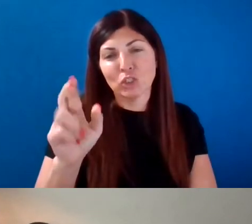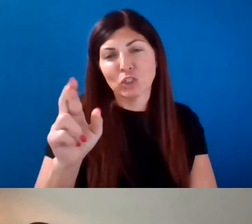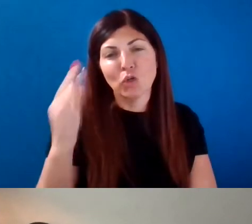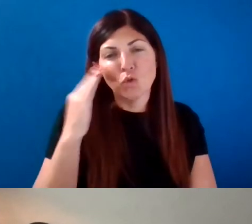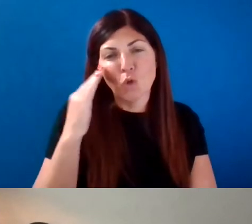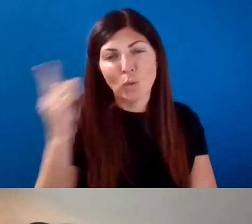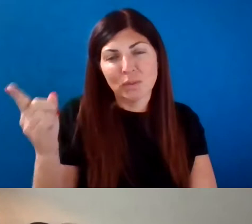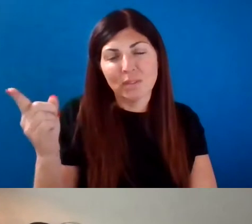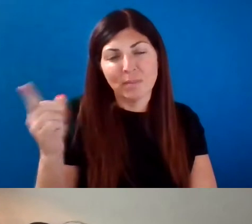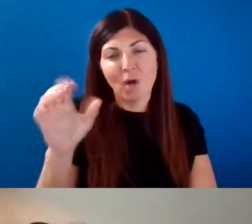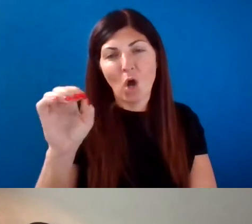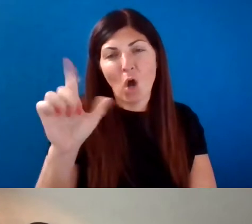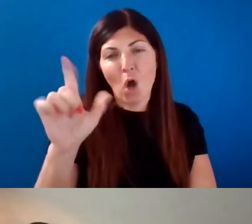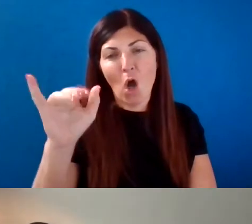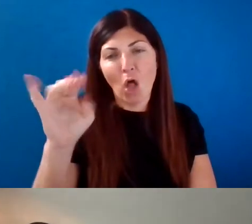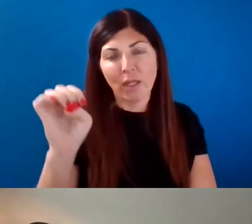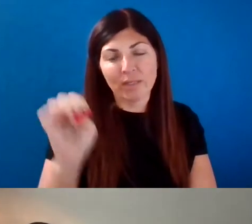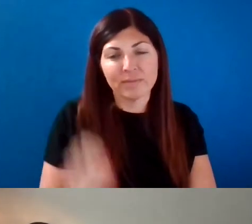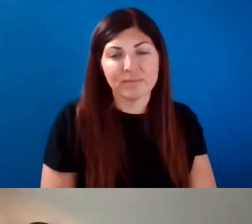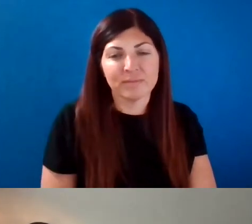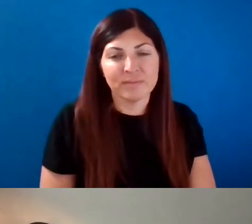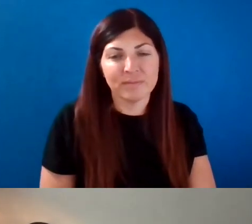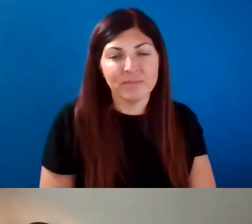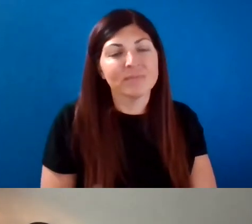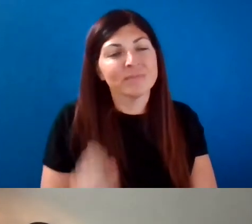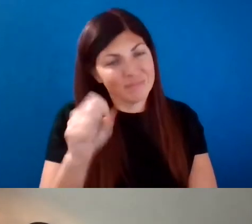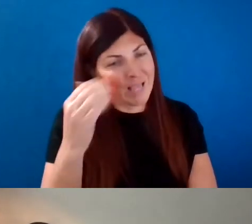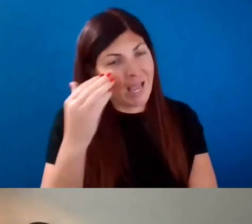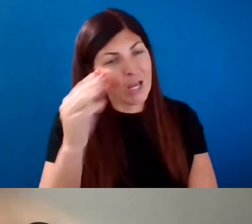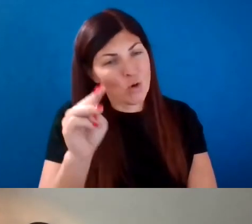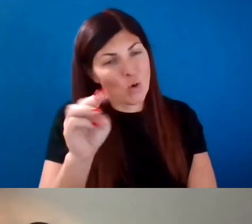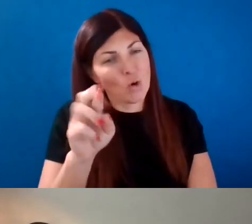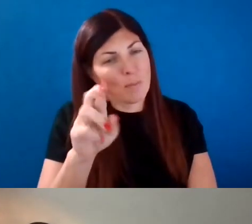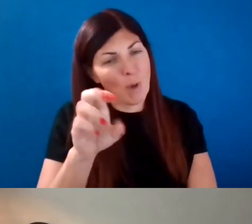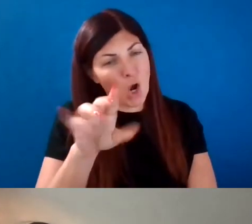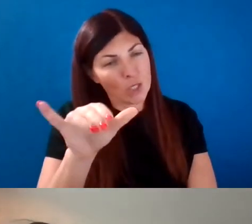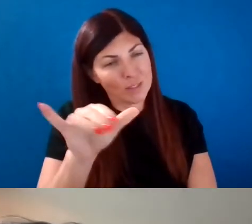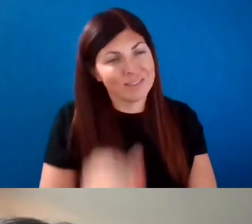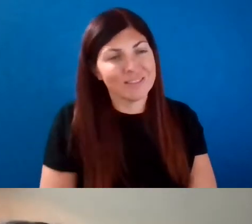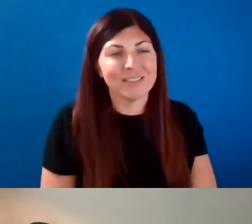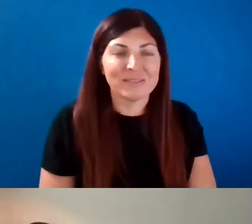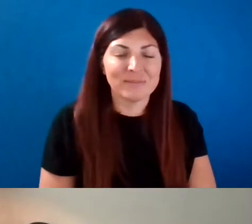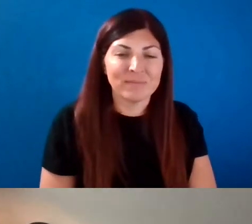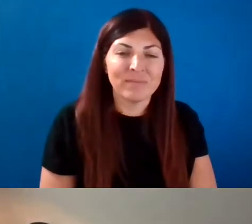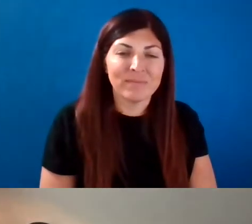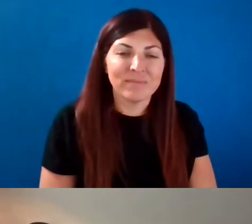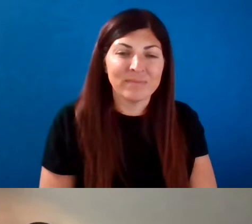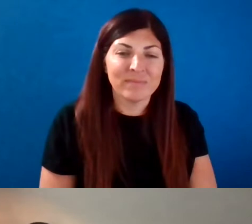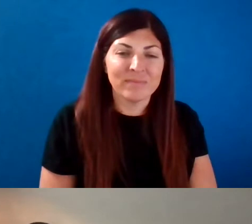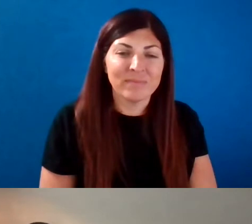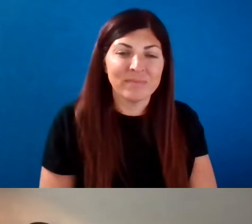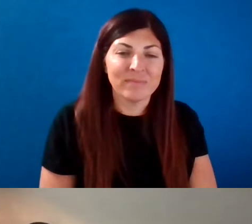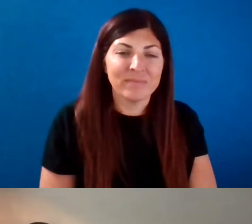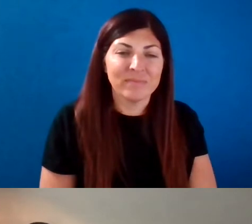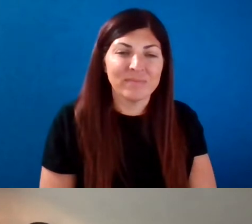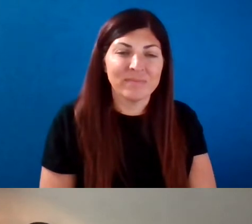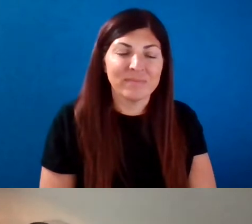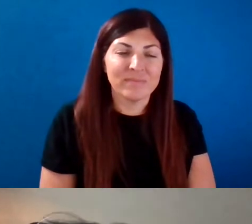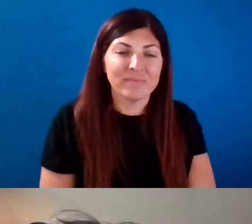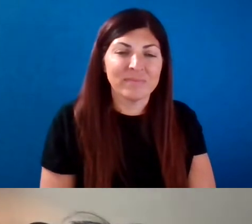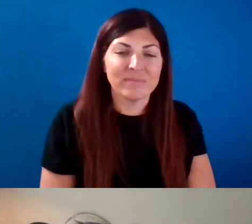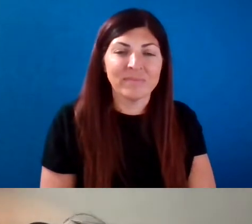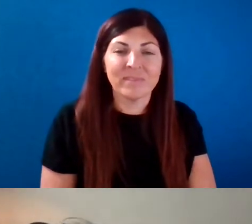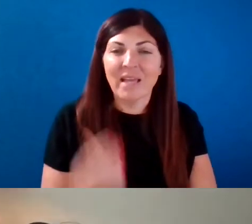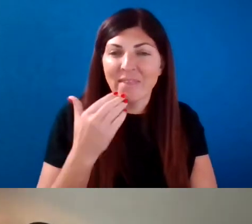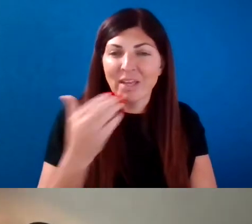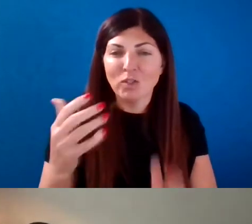Marcy. Oh So- yes, I know Marcy. I bet you do. All right, Evelyn. Thank you so